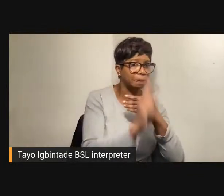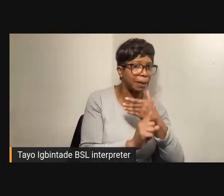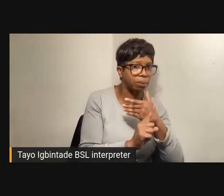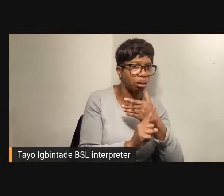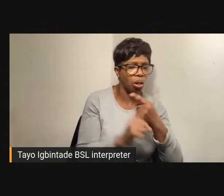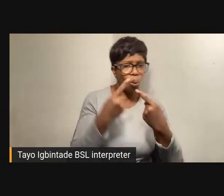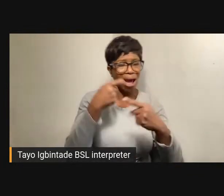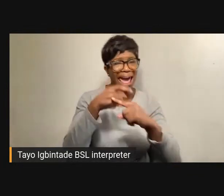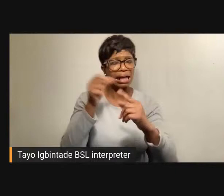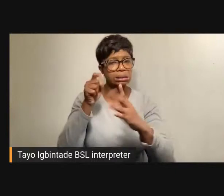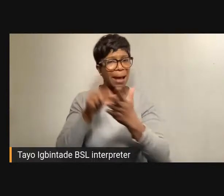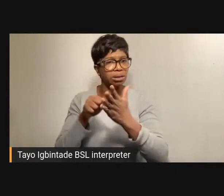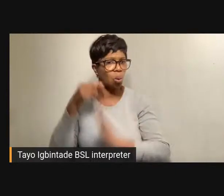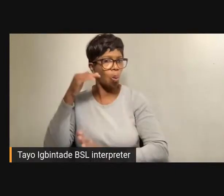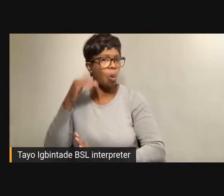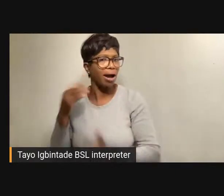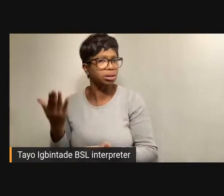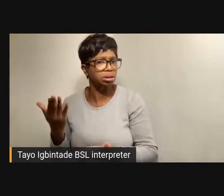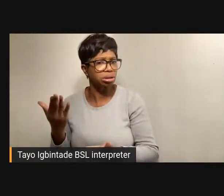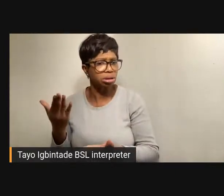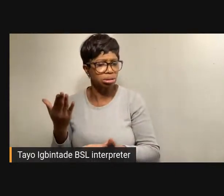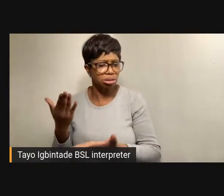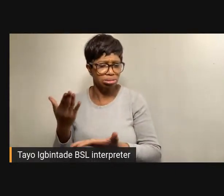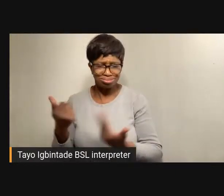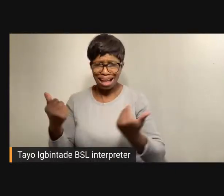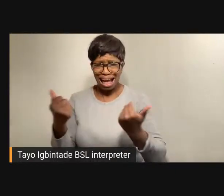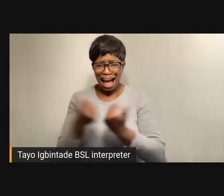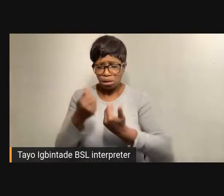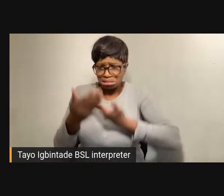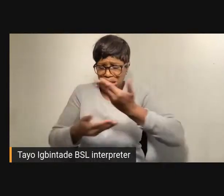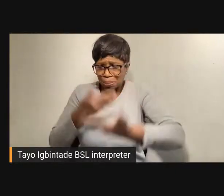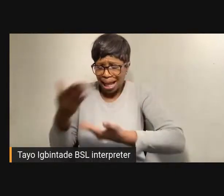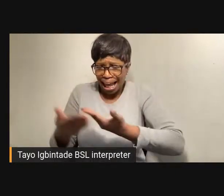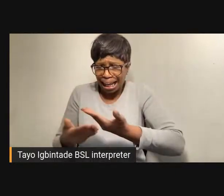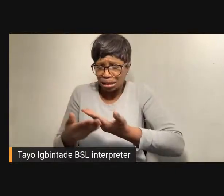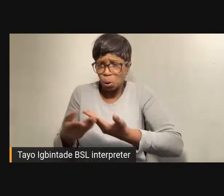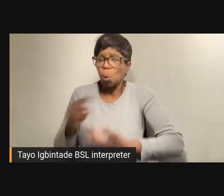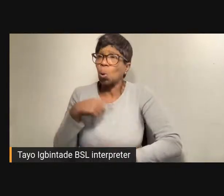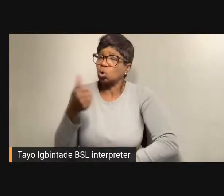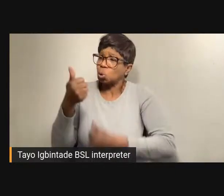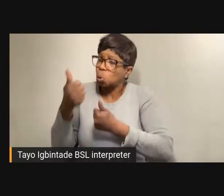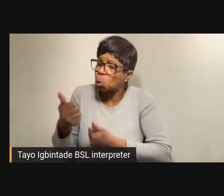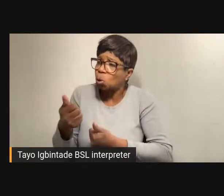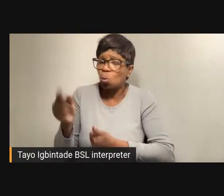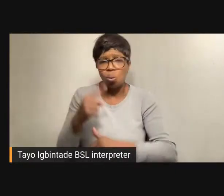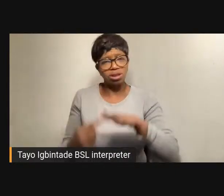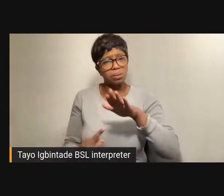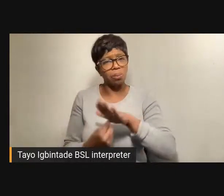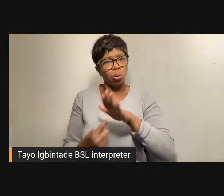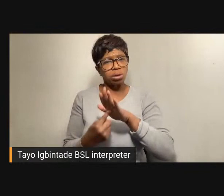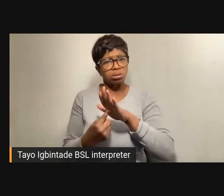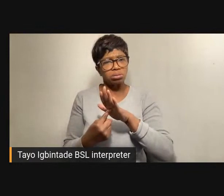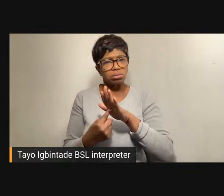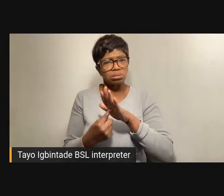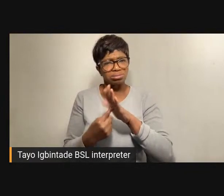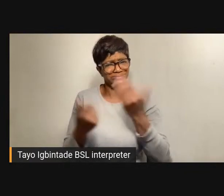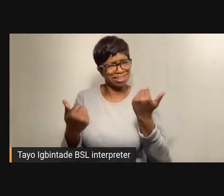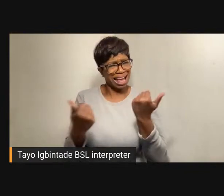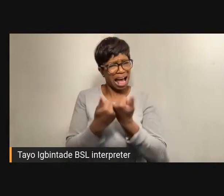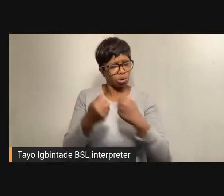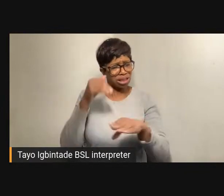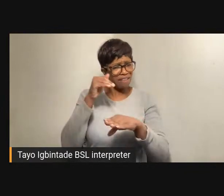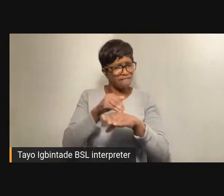is important? What implications does this have on the path we are to forge towards freedom